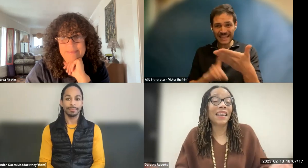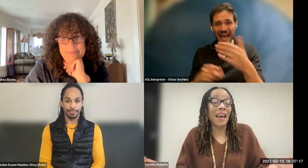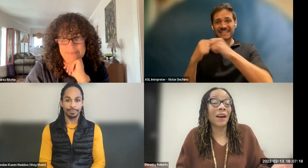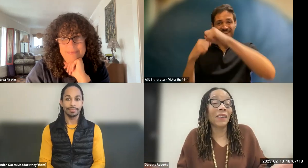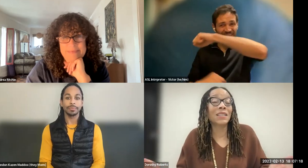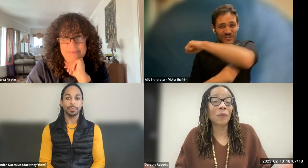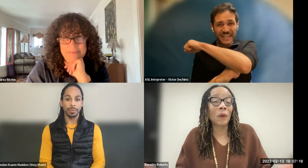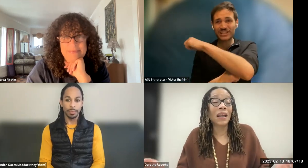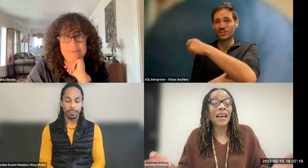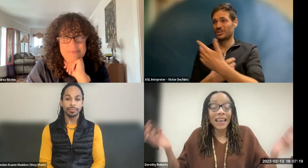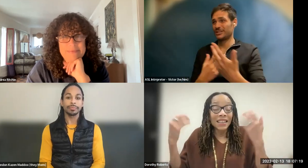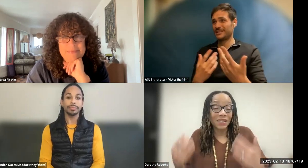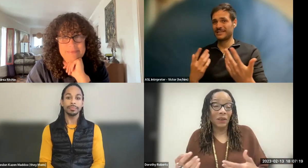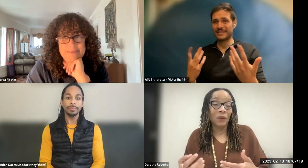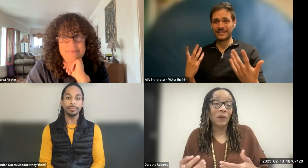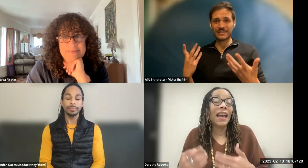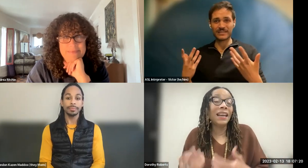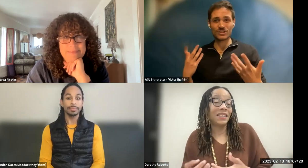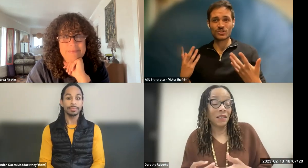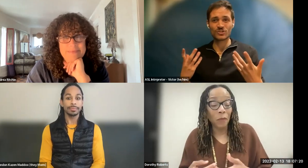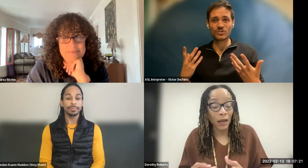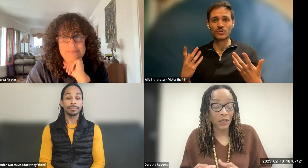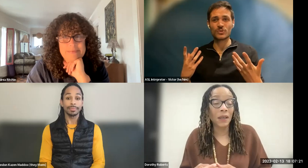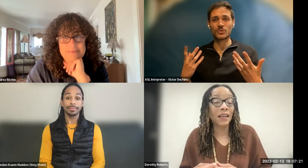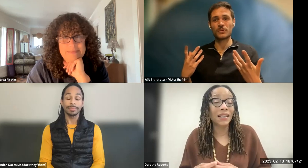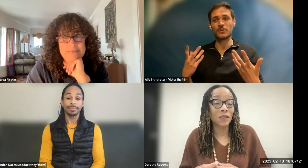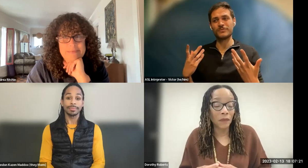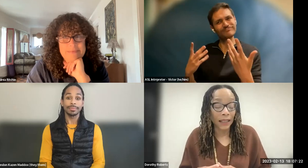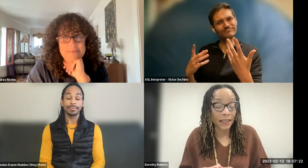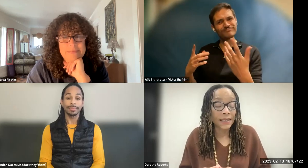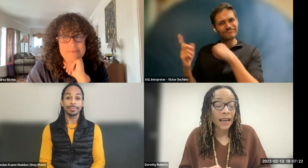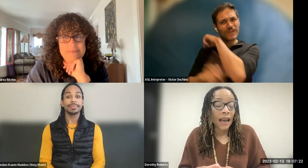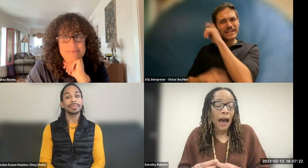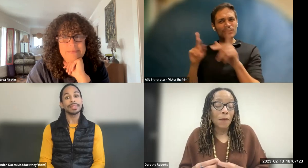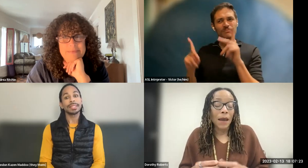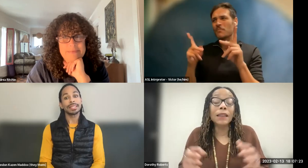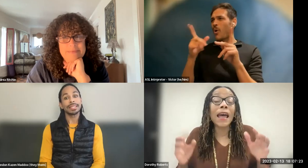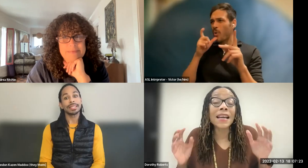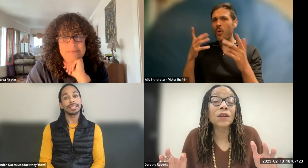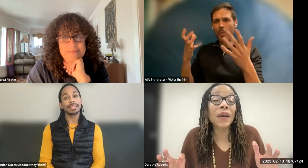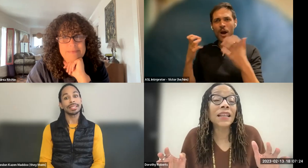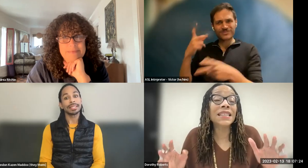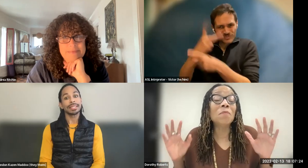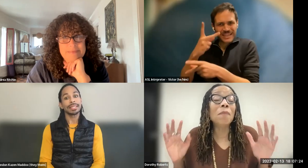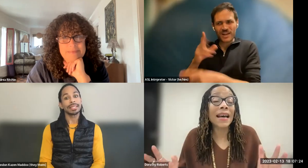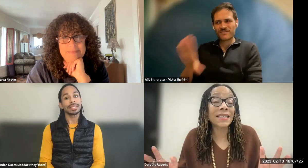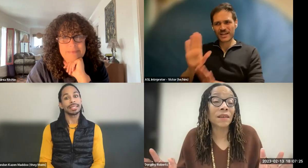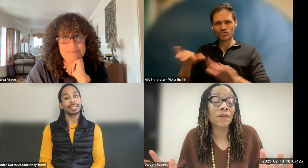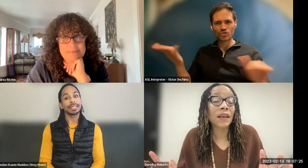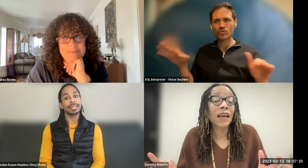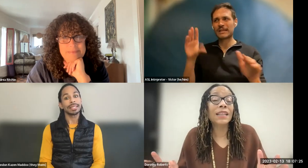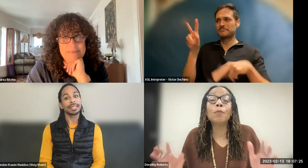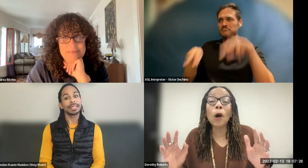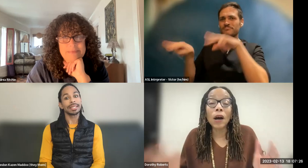providing care and support into agents of punishment and surveillance. And that surveillance is